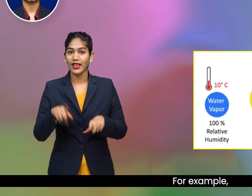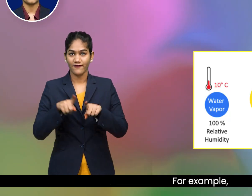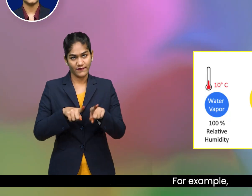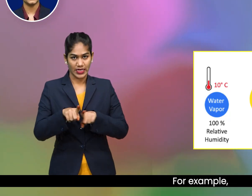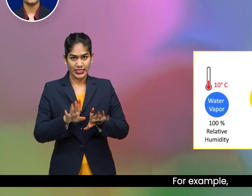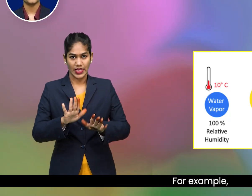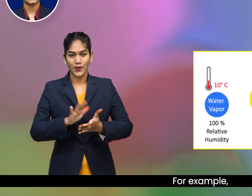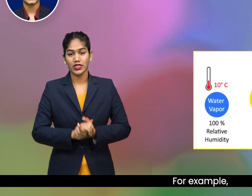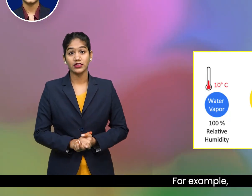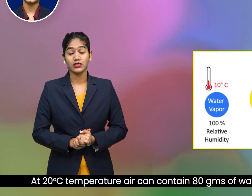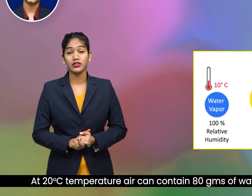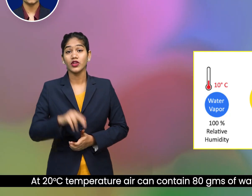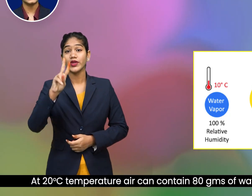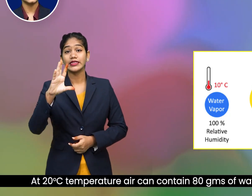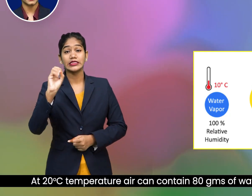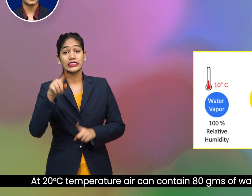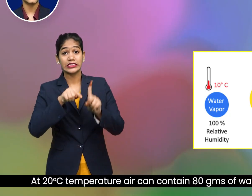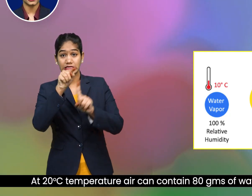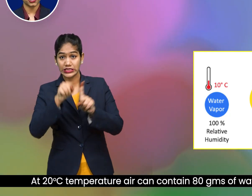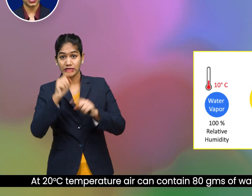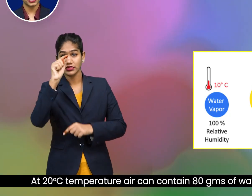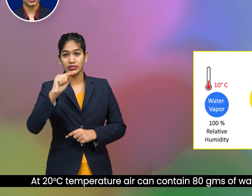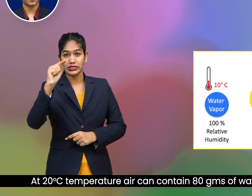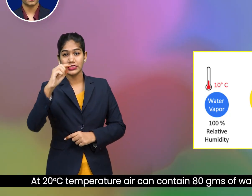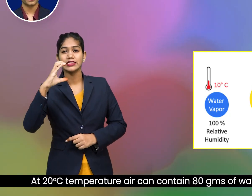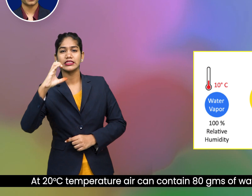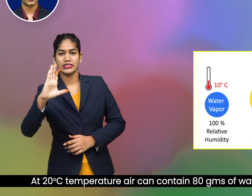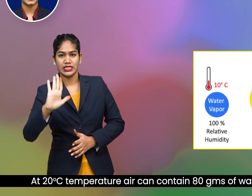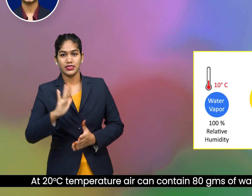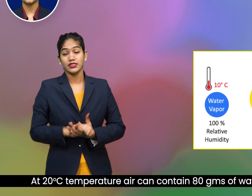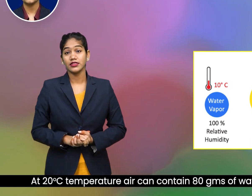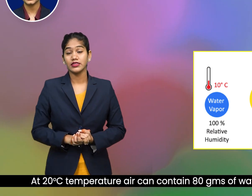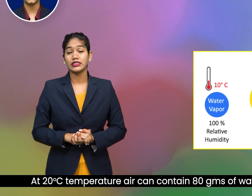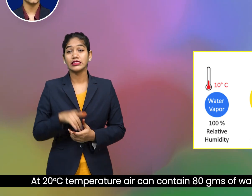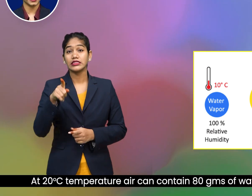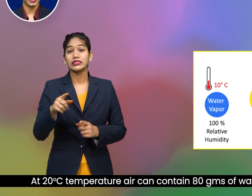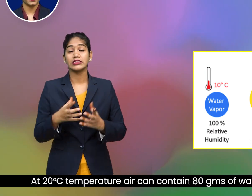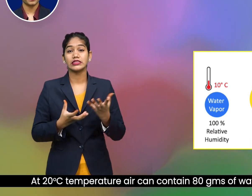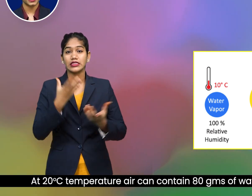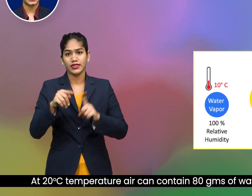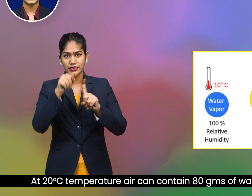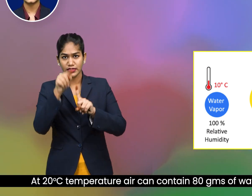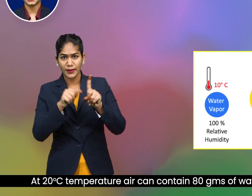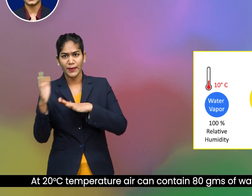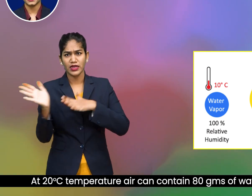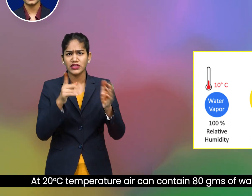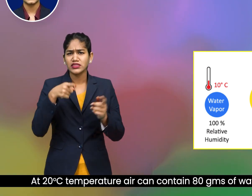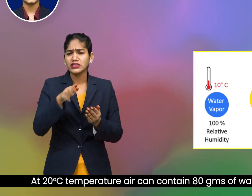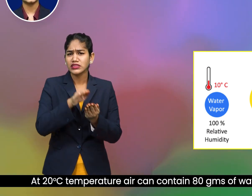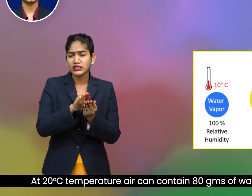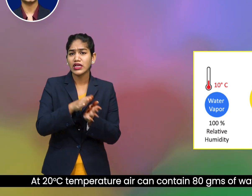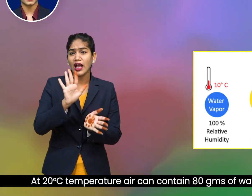For example, at 20 degrees Celsius, temperature air can